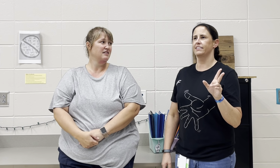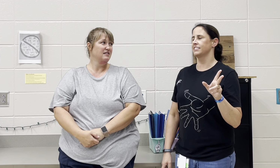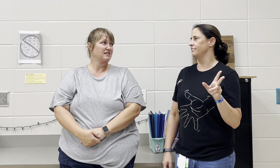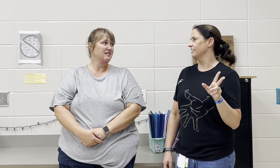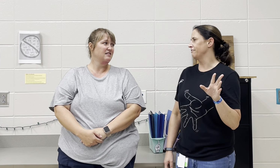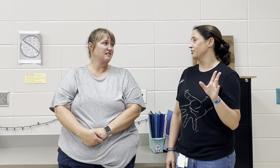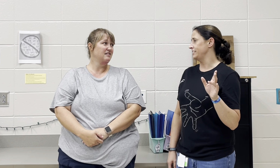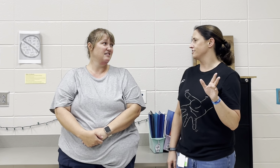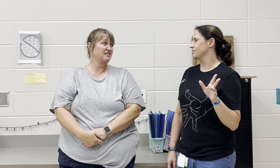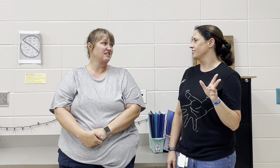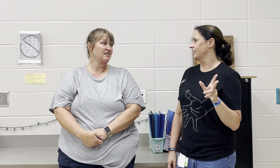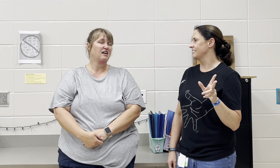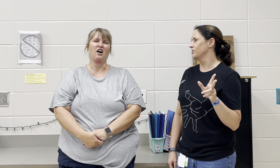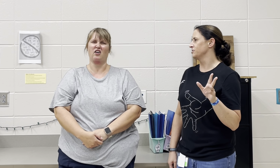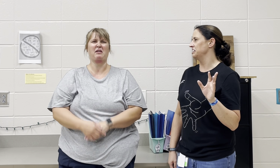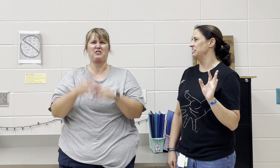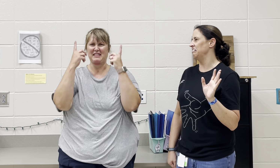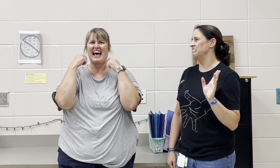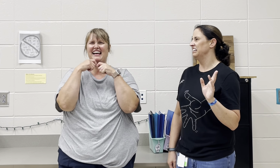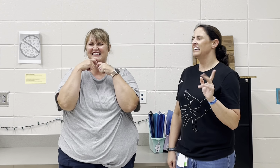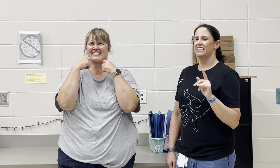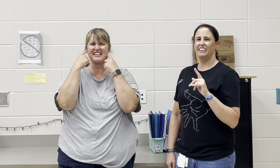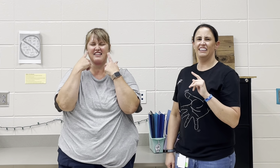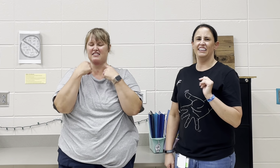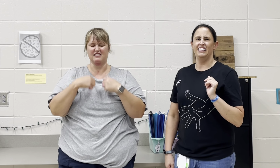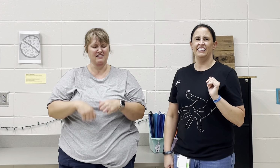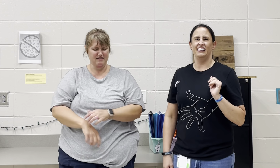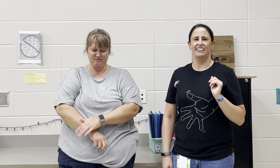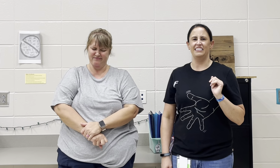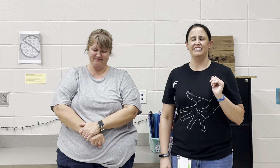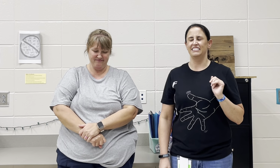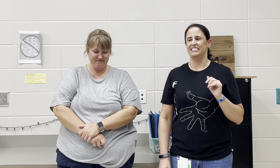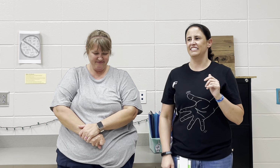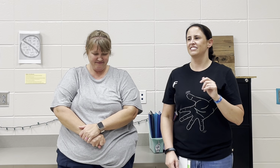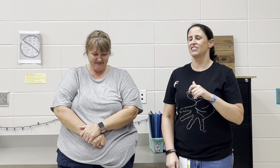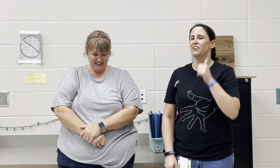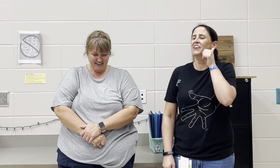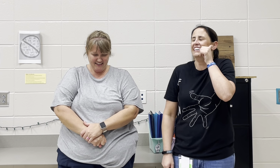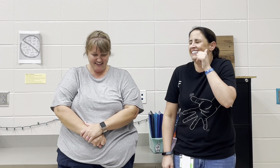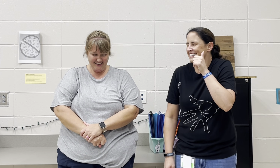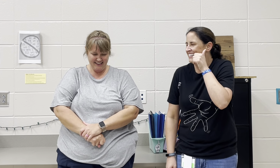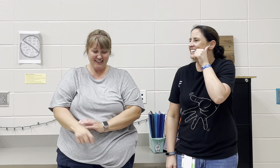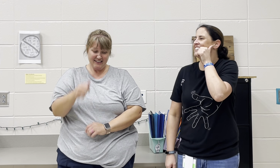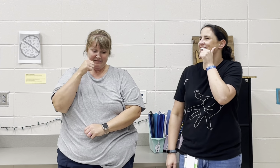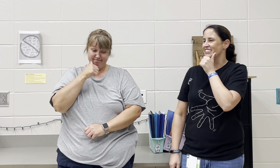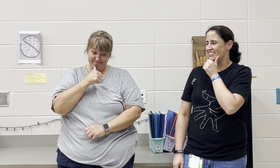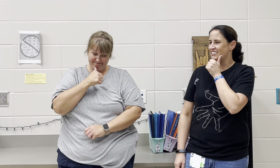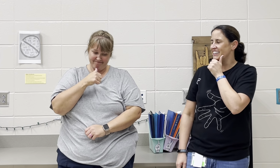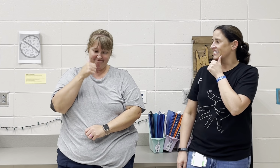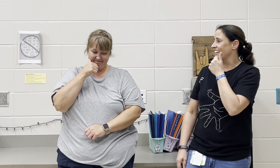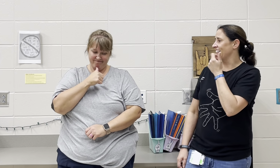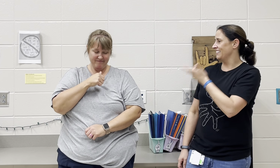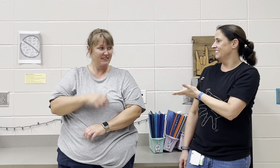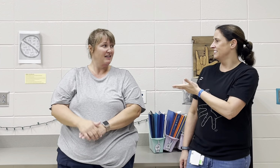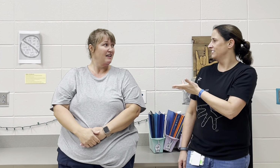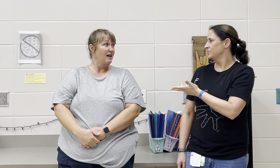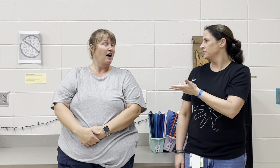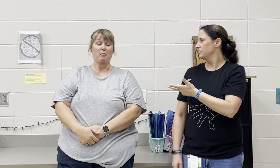fancy, like for Easter, like those. Oh, you had those hats. Yeah. So girl and then